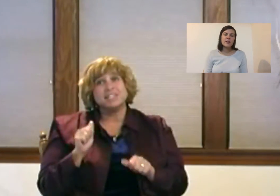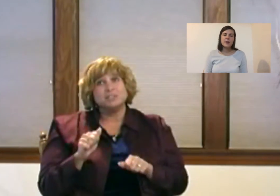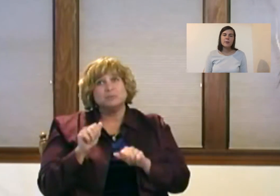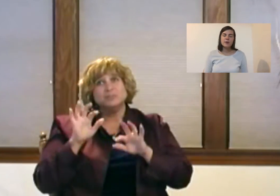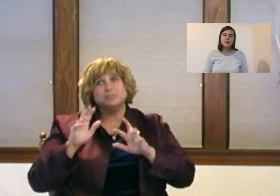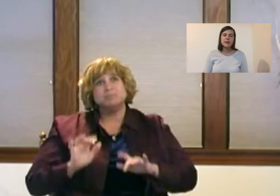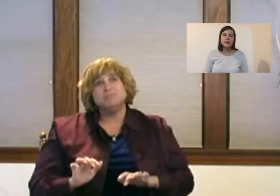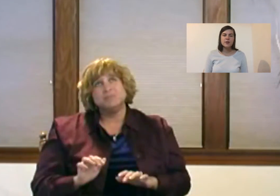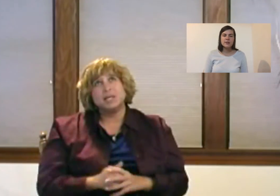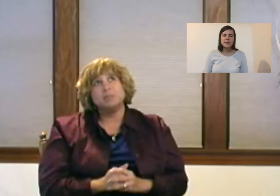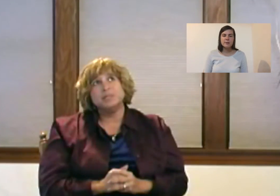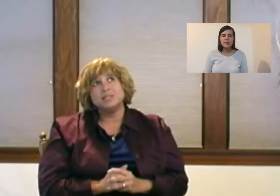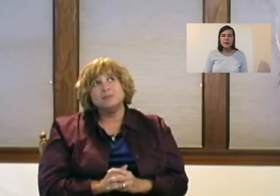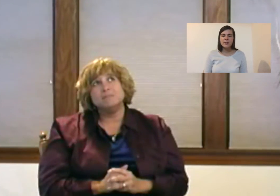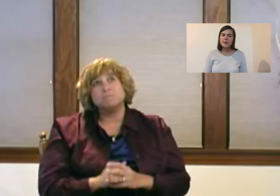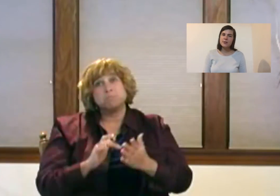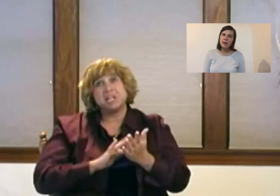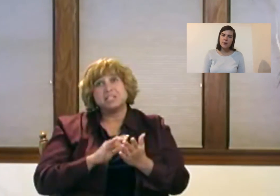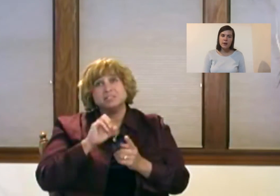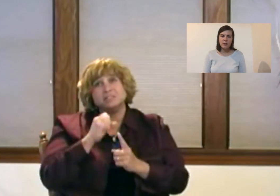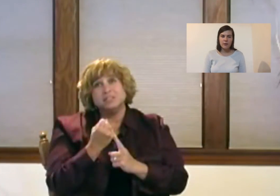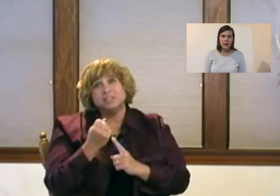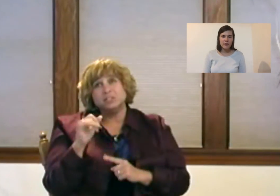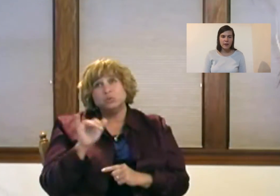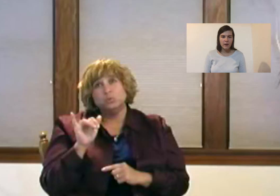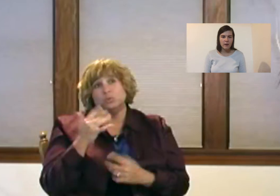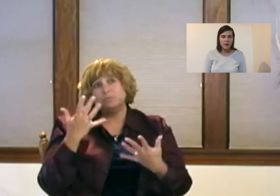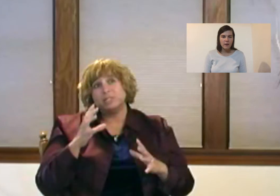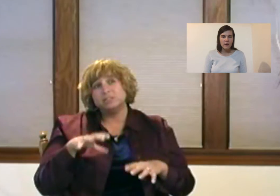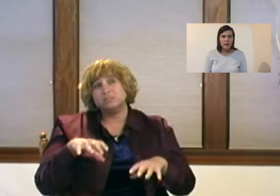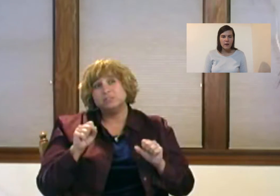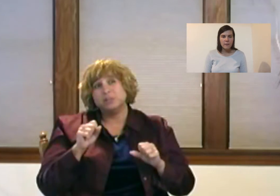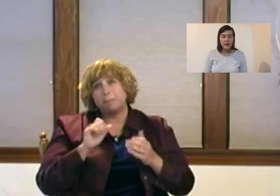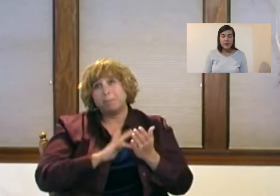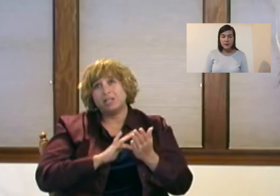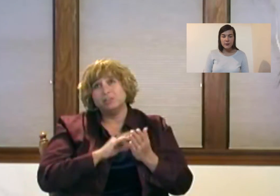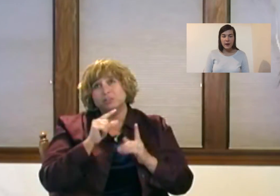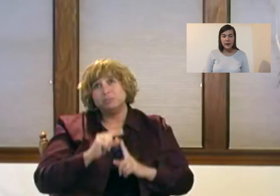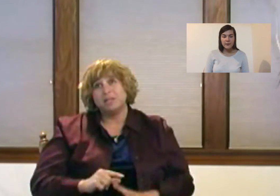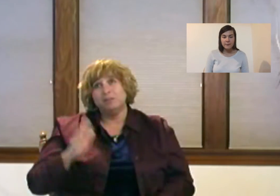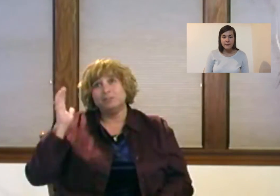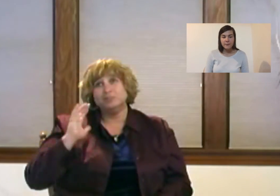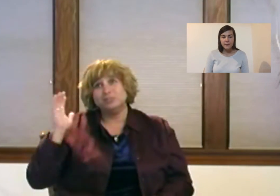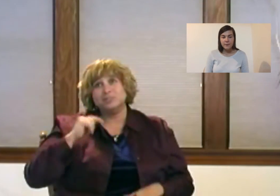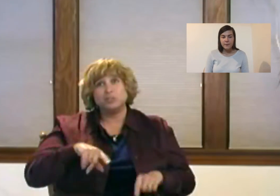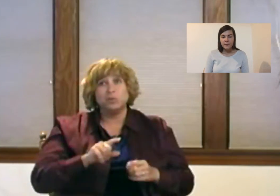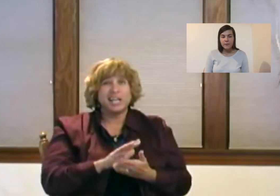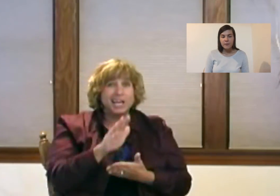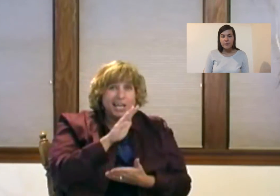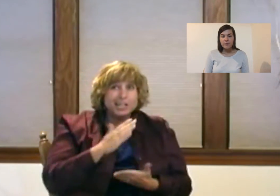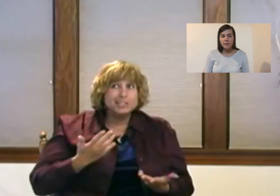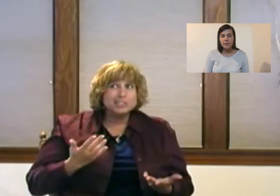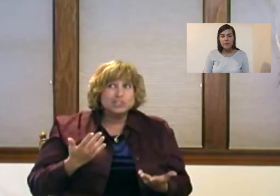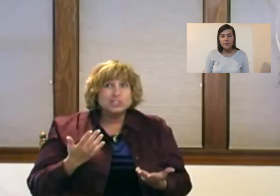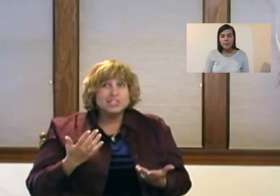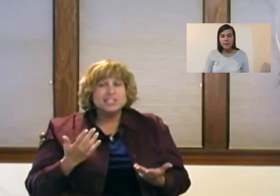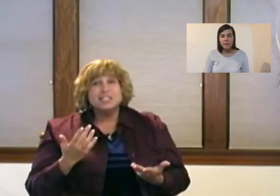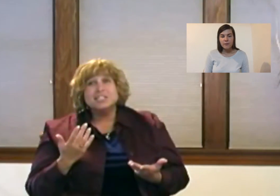That's something that I'm personally interested in my spare time. I just kind of want to throw that in there. I can do that.